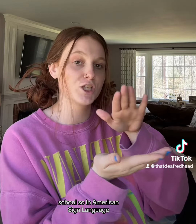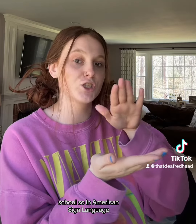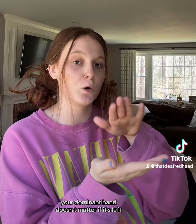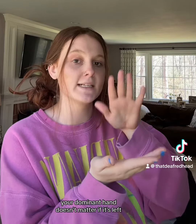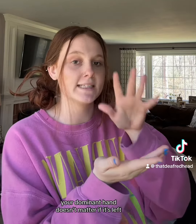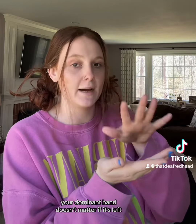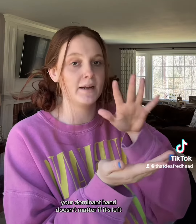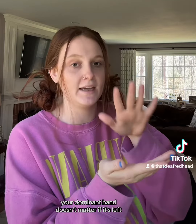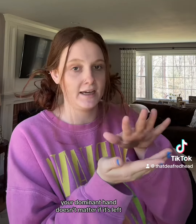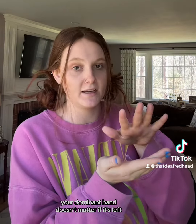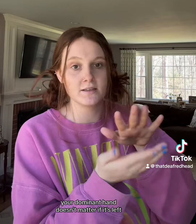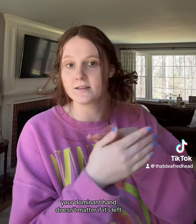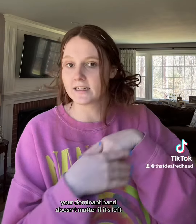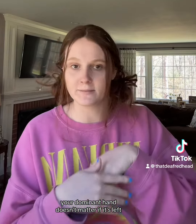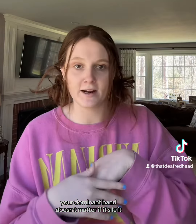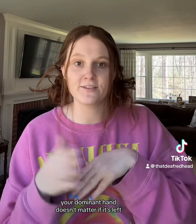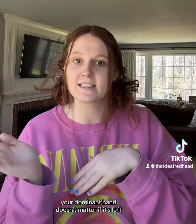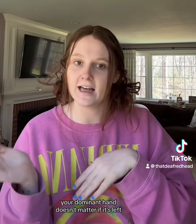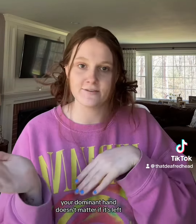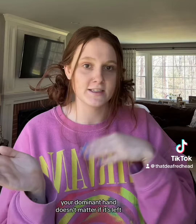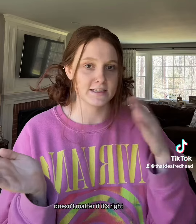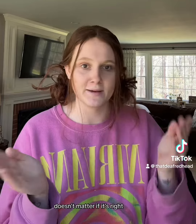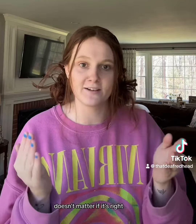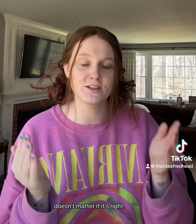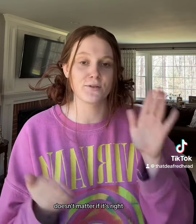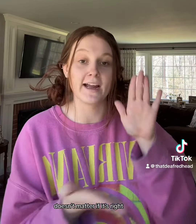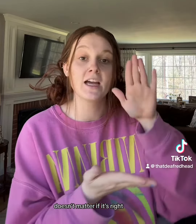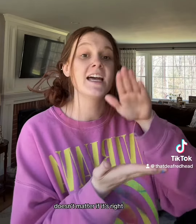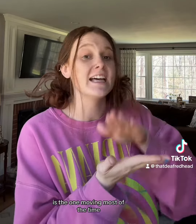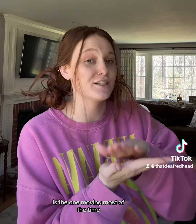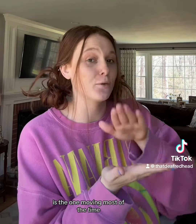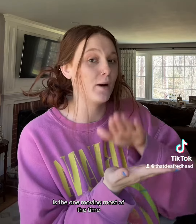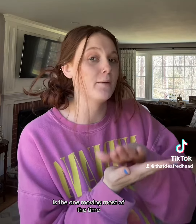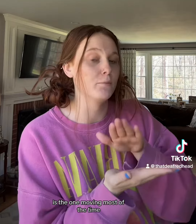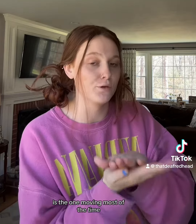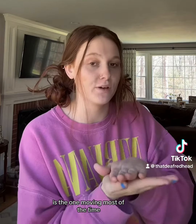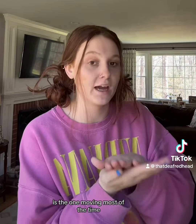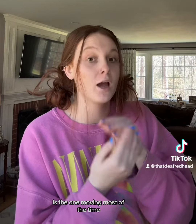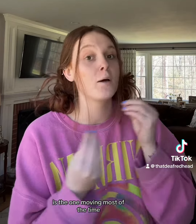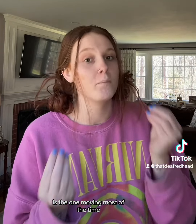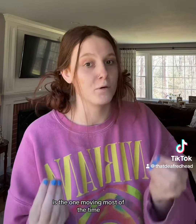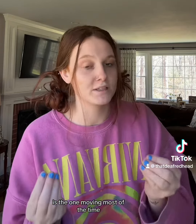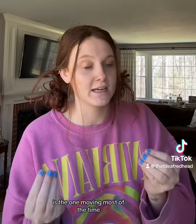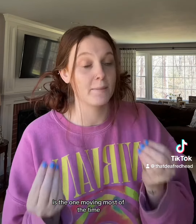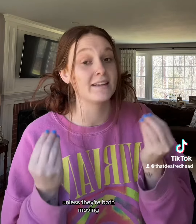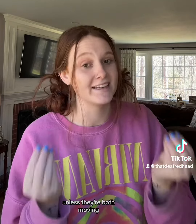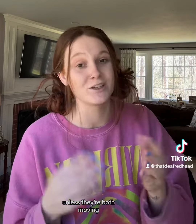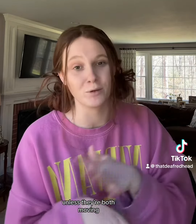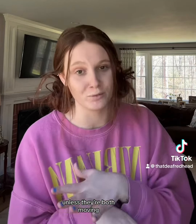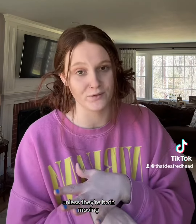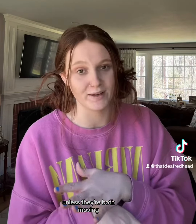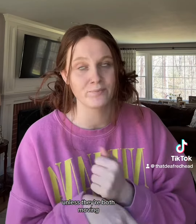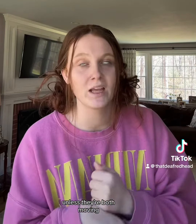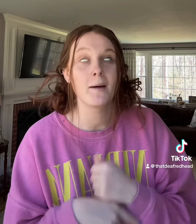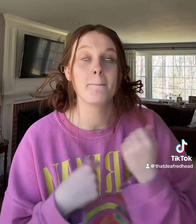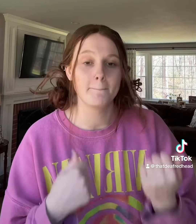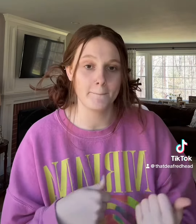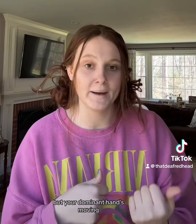your dominant hand, doesn't matter if it's left, doesn't matter if it's right, is the one moving most of the time, unless they're both moving. But